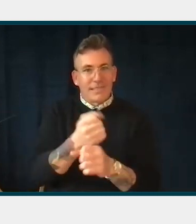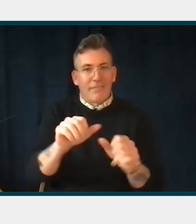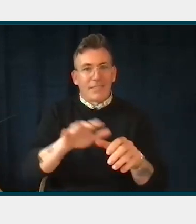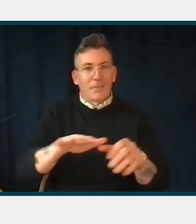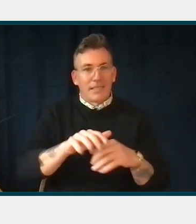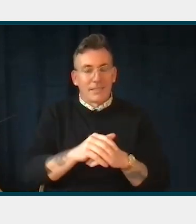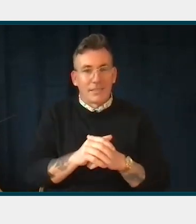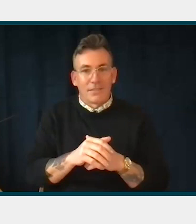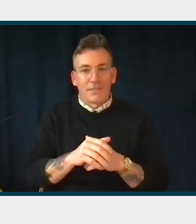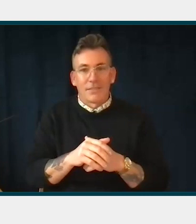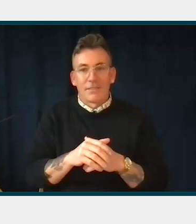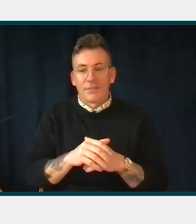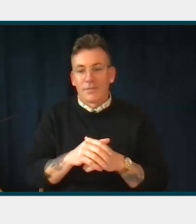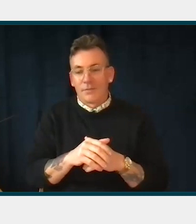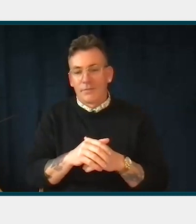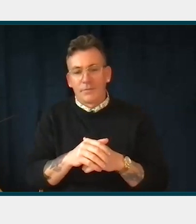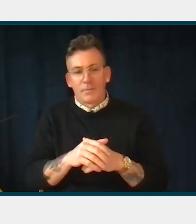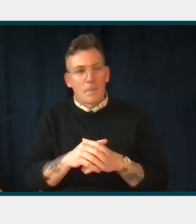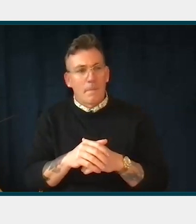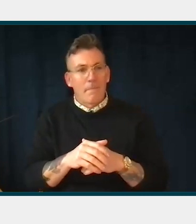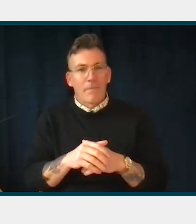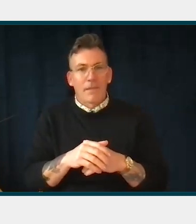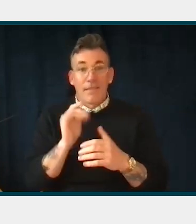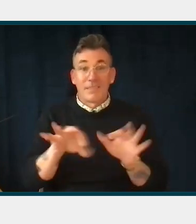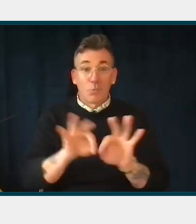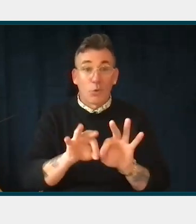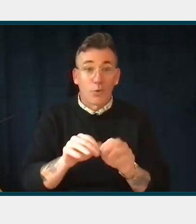We just enjoyed our deaf-centered safe space.